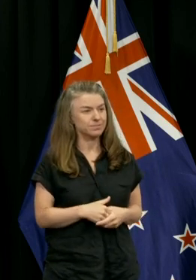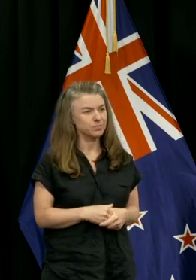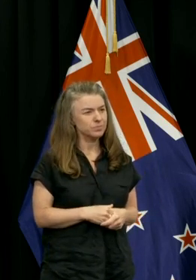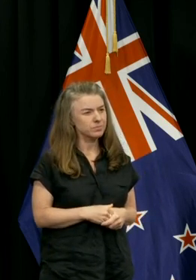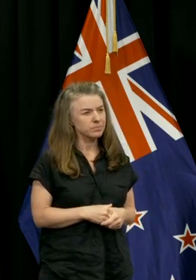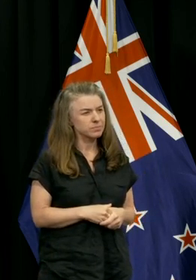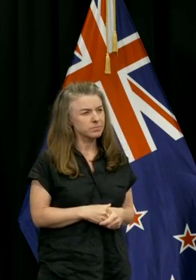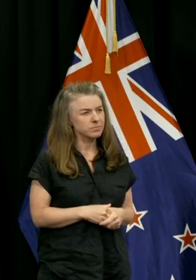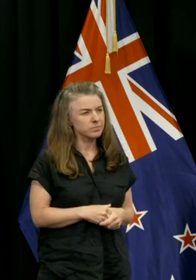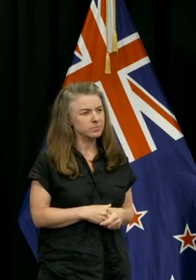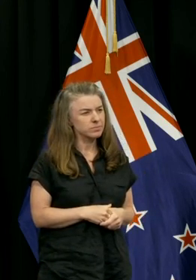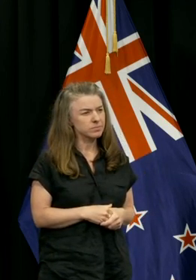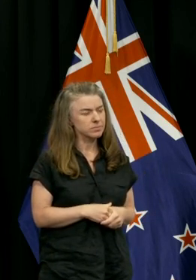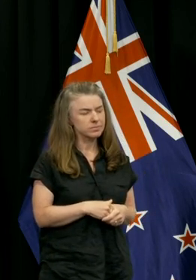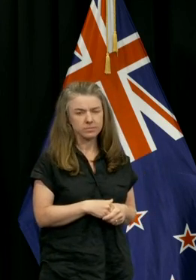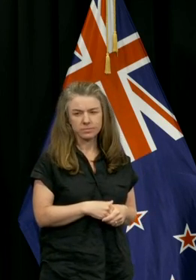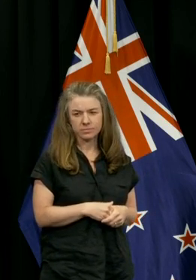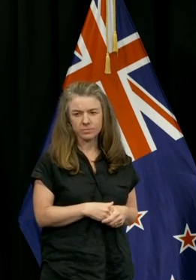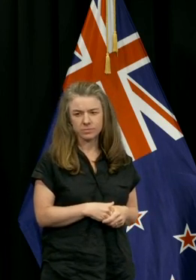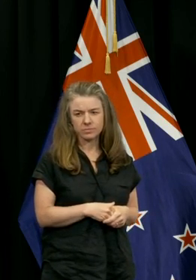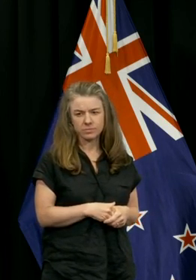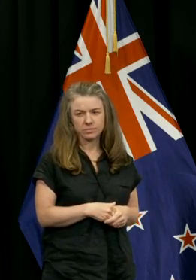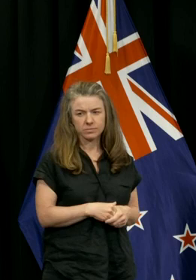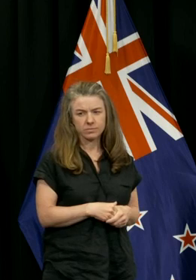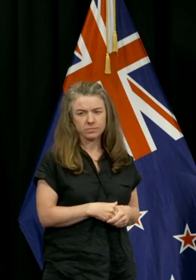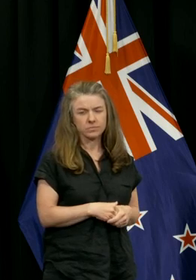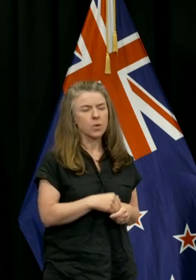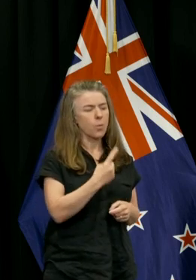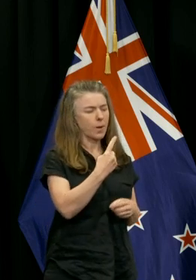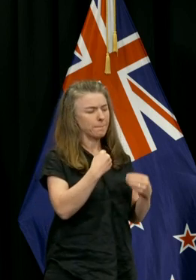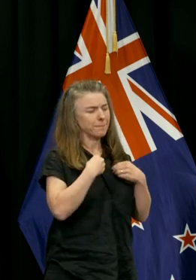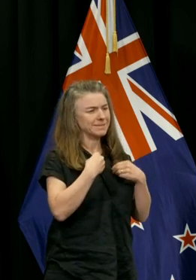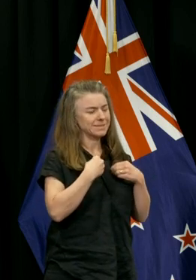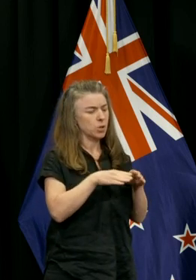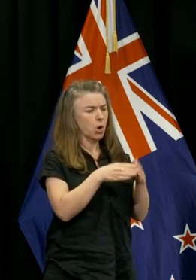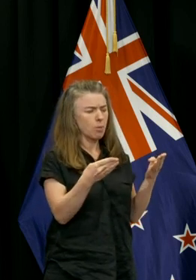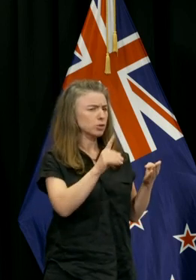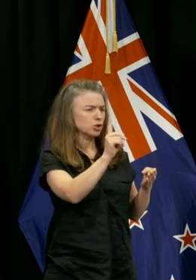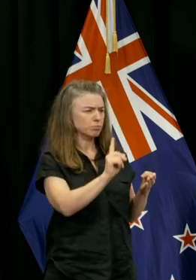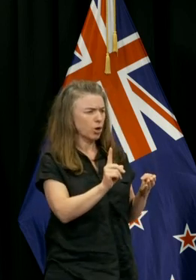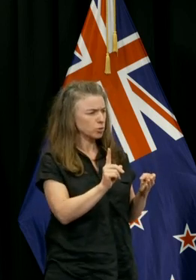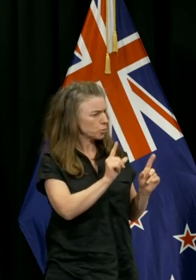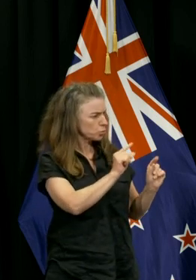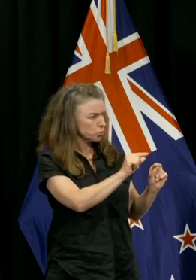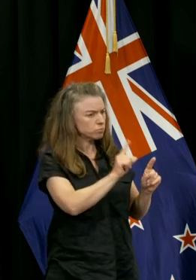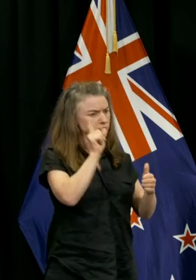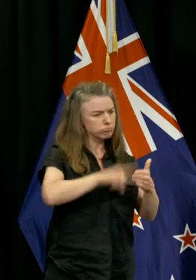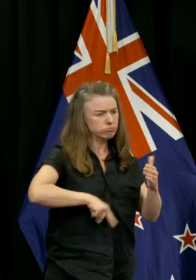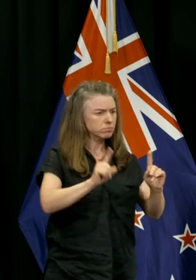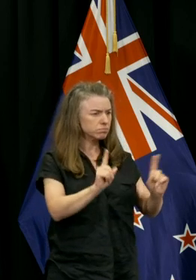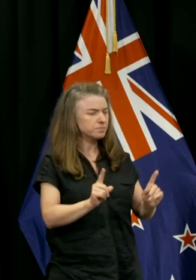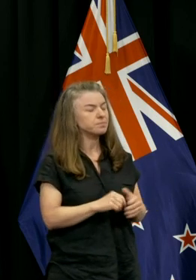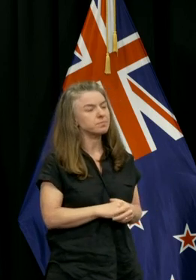consequences are there for businesses that flout the rules? There are under two areas, but under the pandemic,